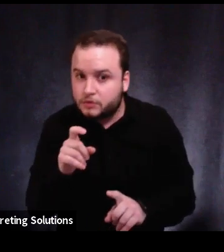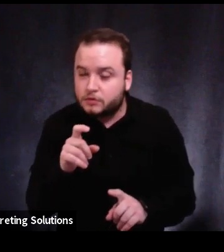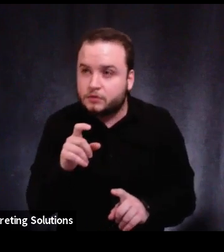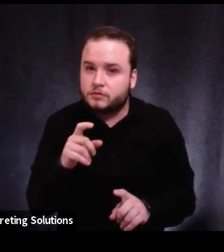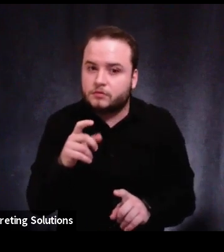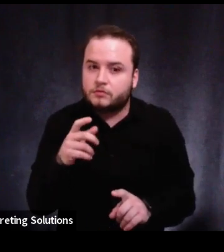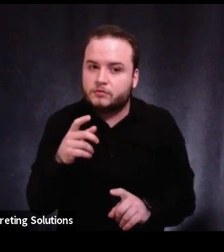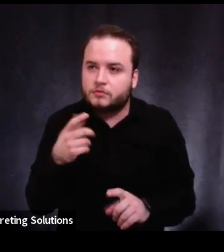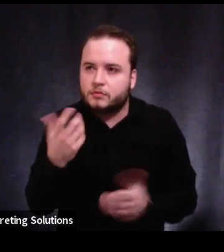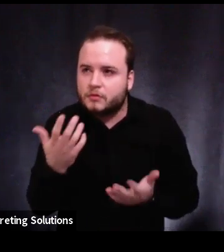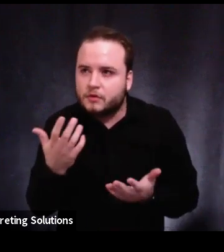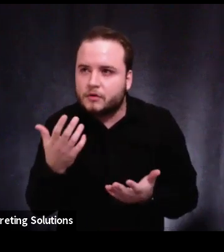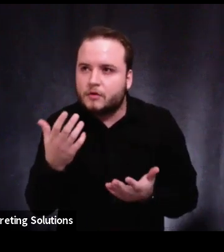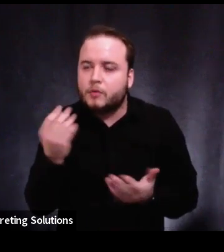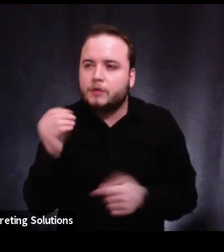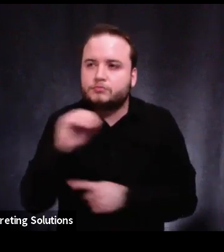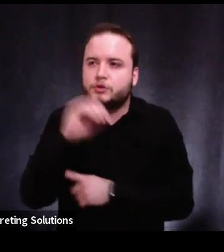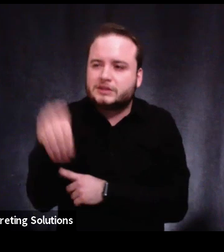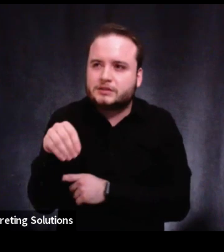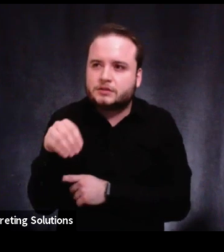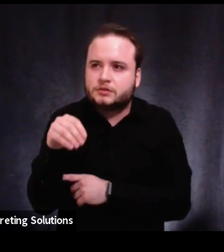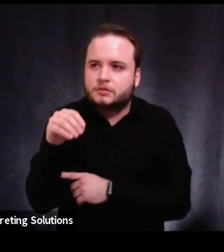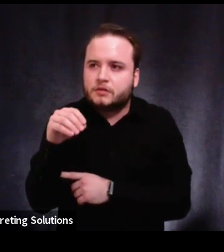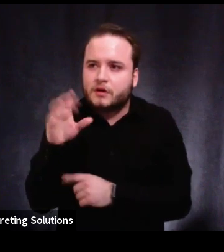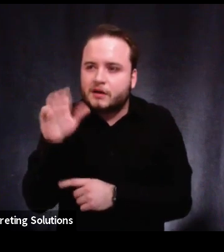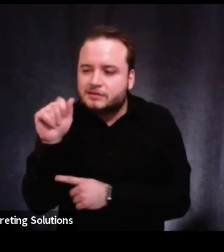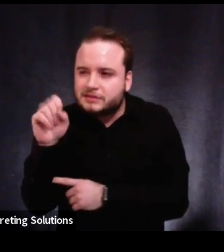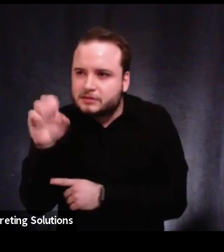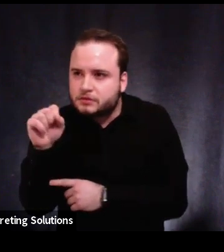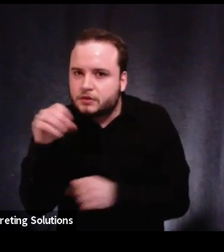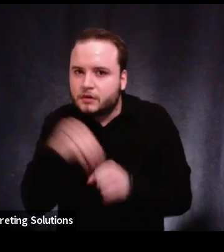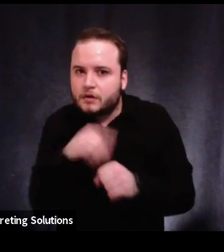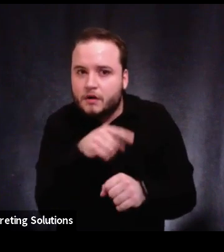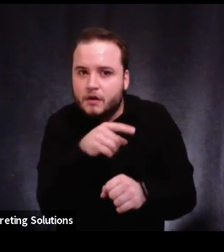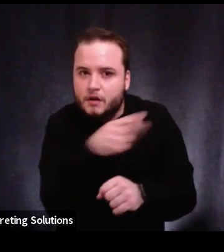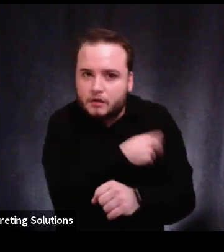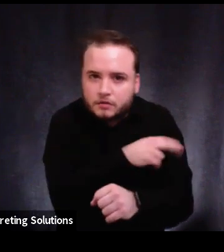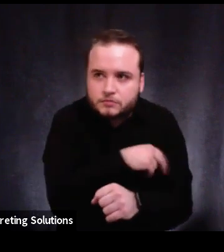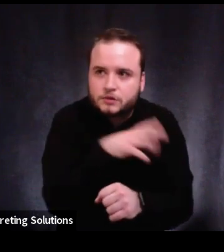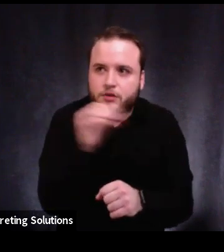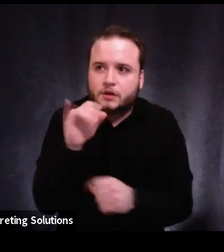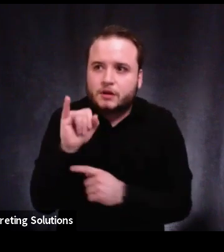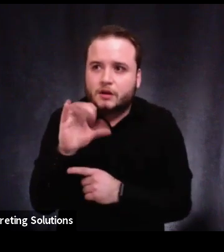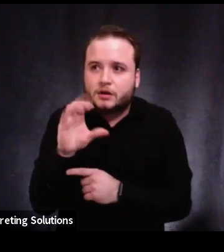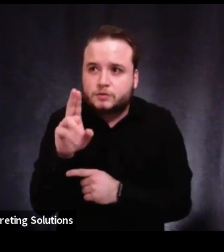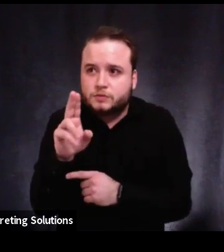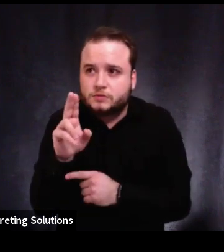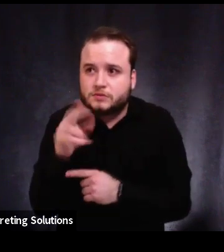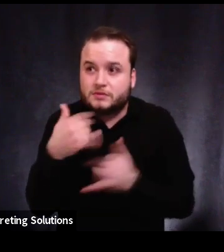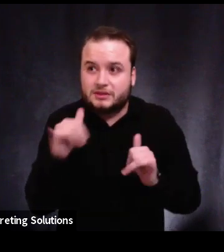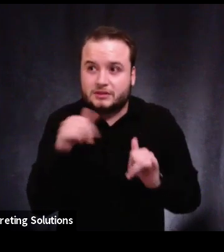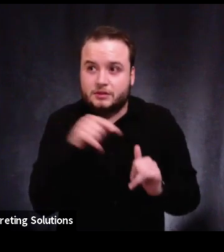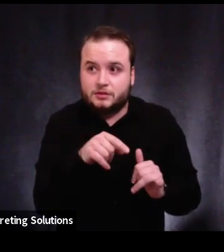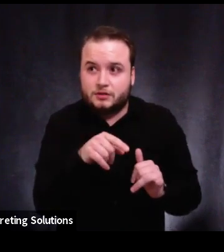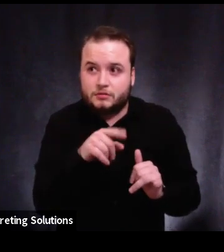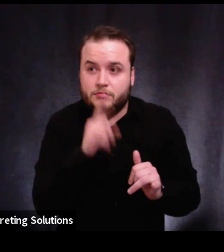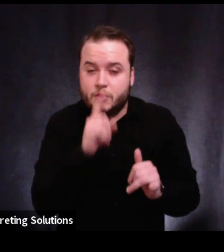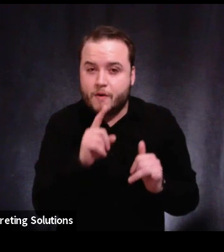are hospitalized in an ICU? Is that still the 15% and 5% we've been hearing?